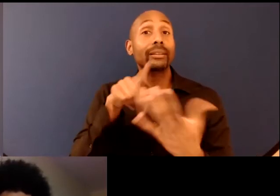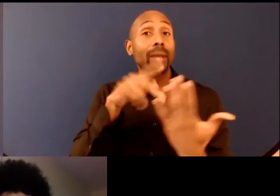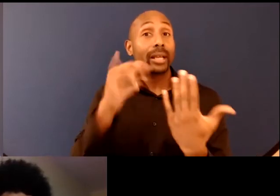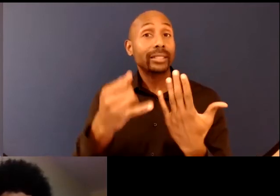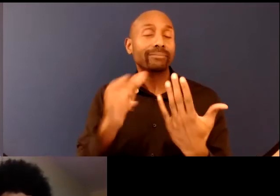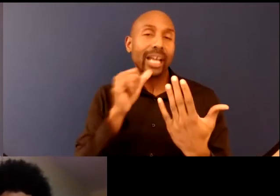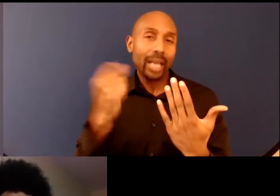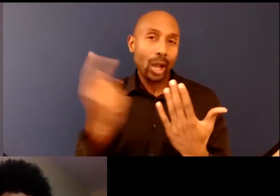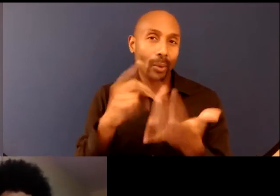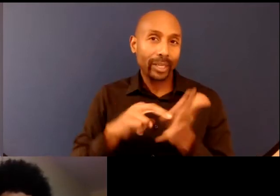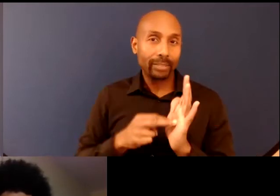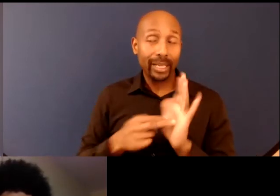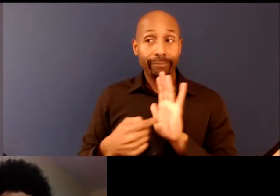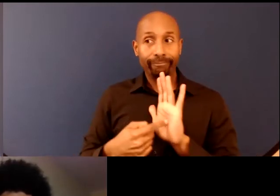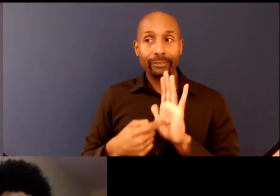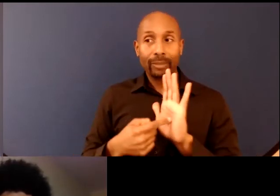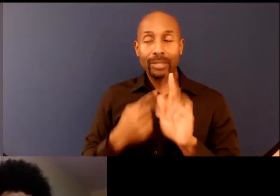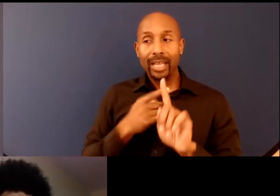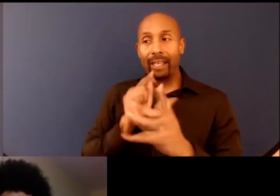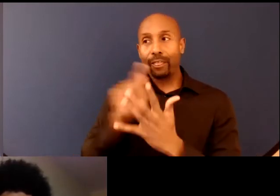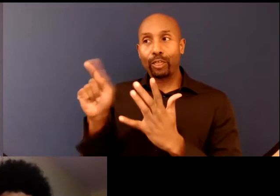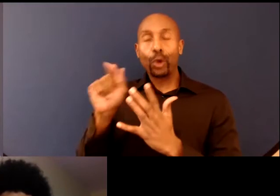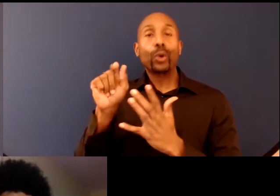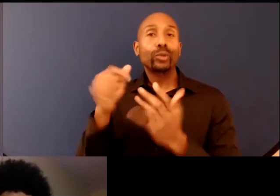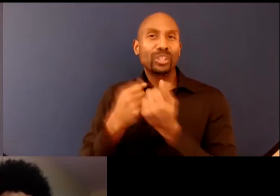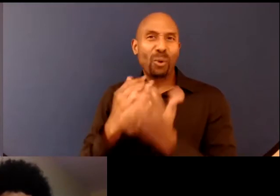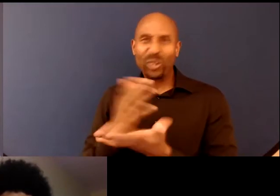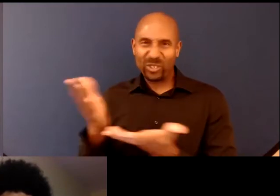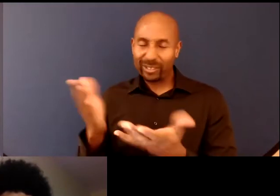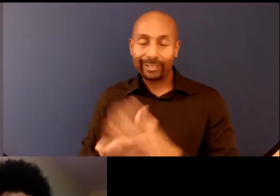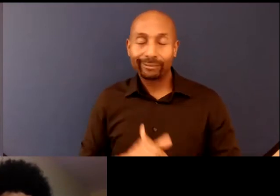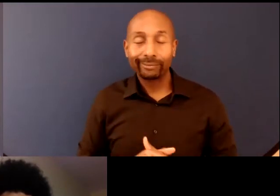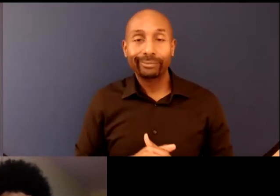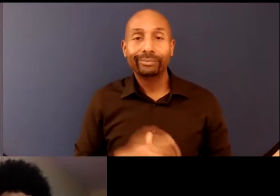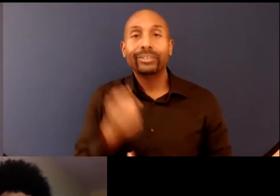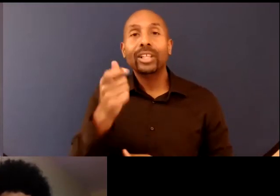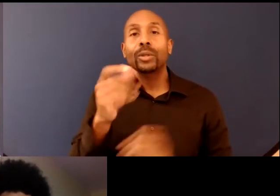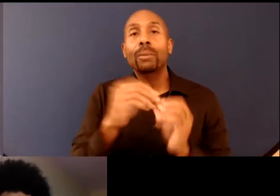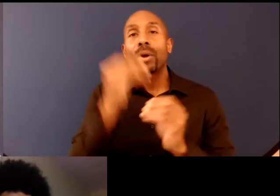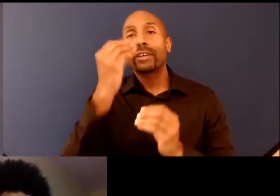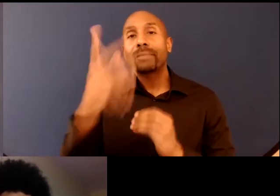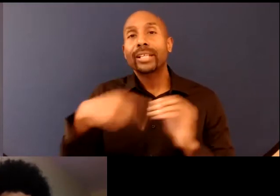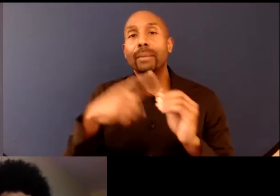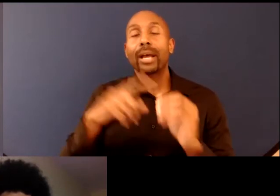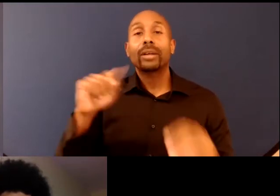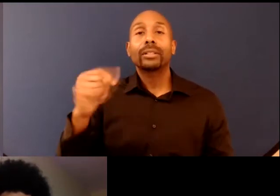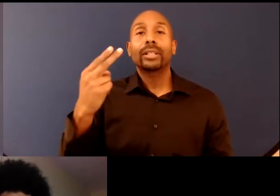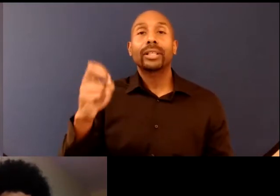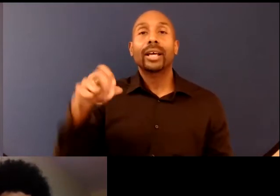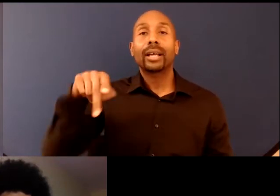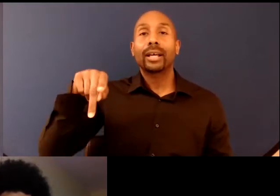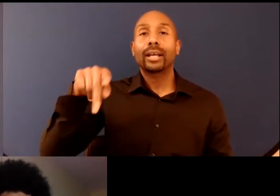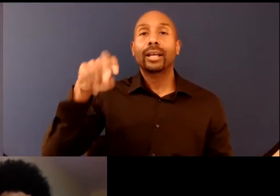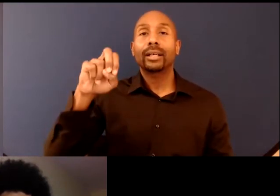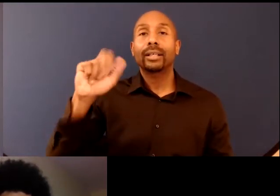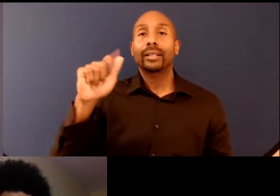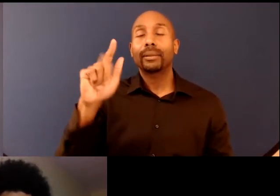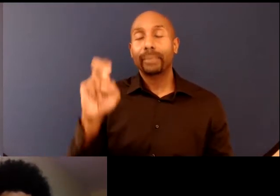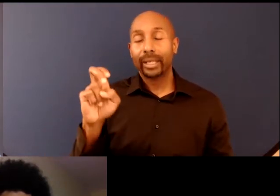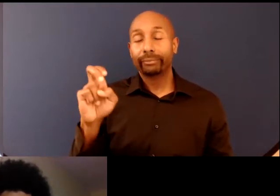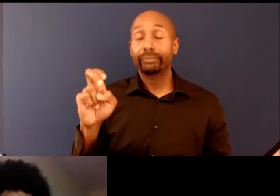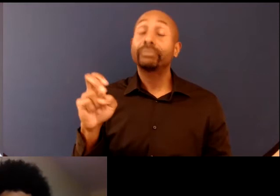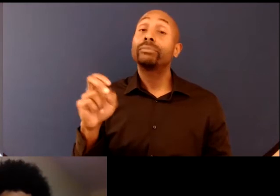and institutions. A little bit about the Peale. The Peale is based in the oldest museum building in the